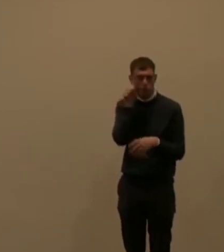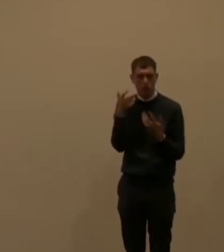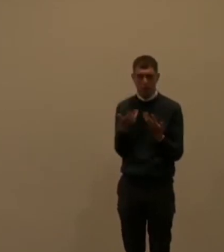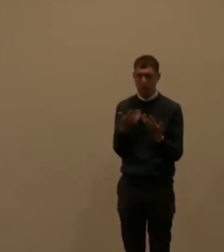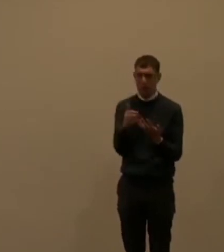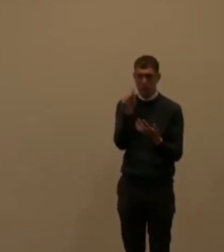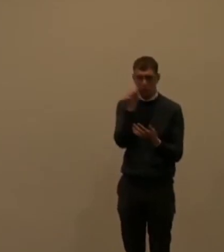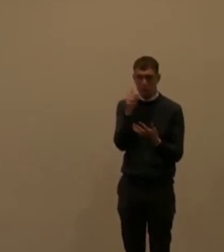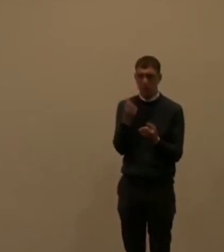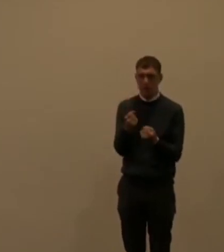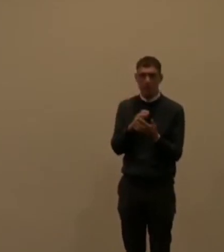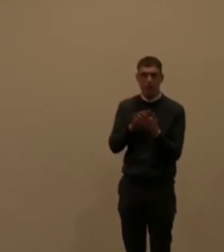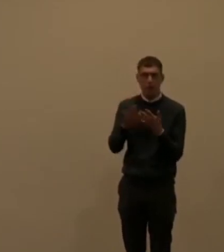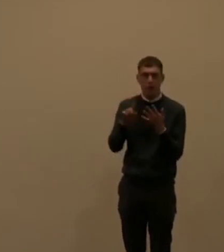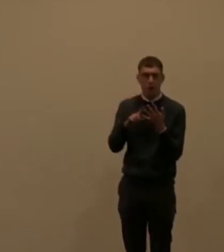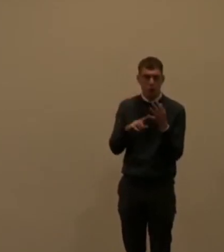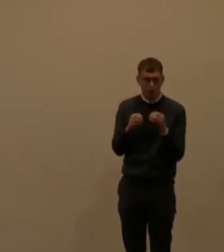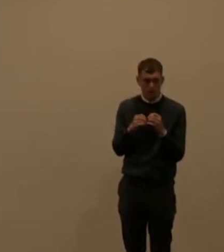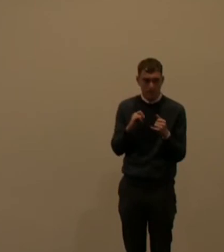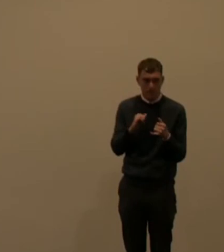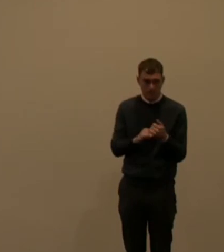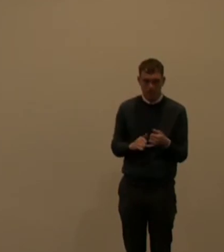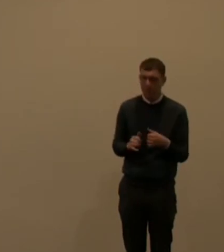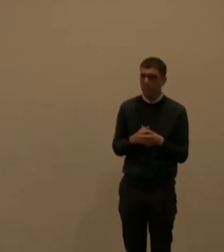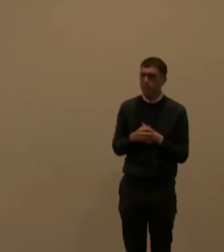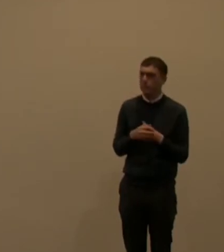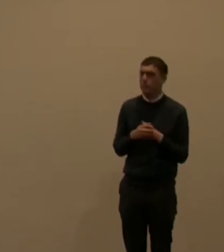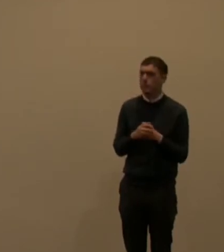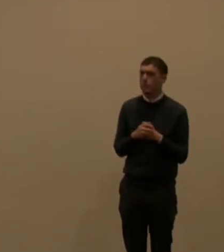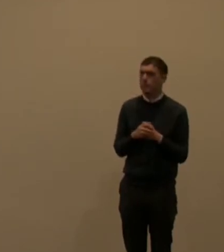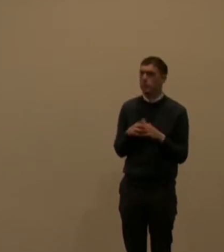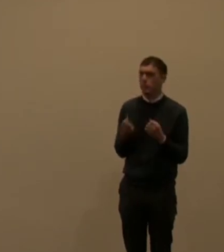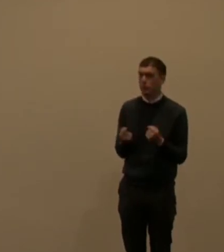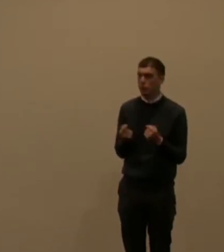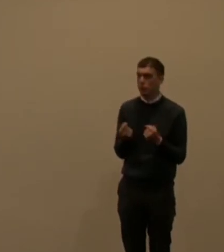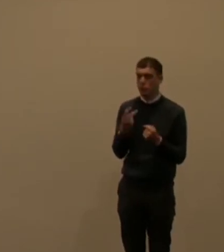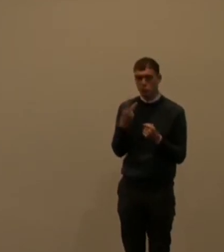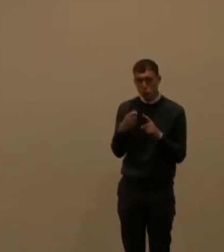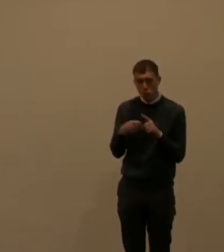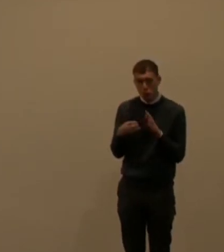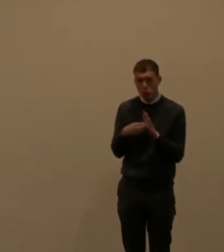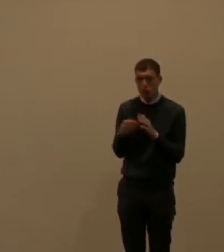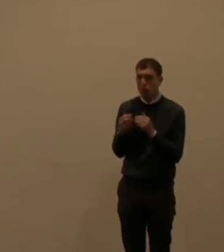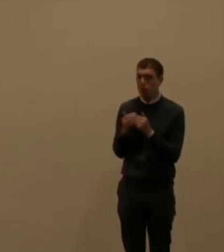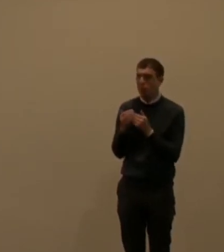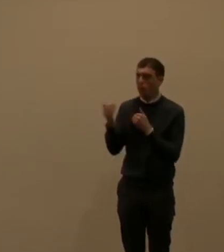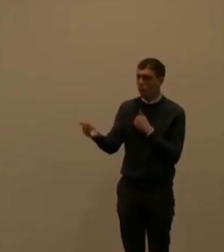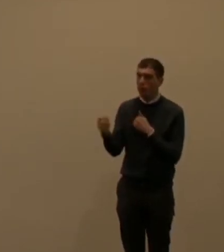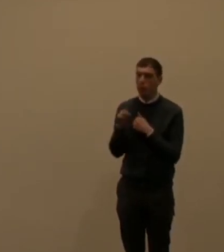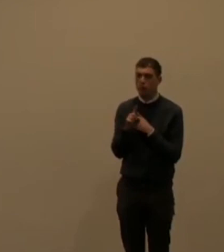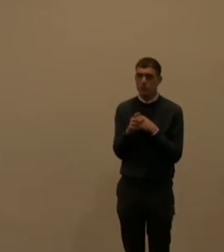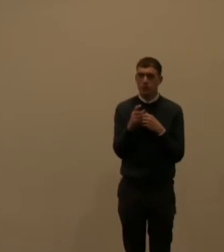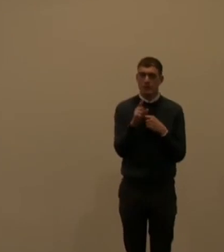You now have hubs. You don't, the forms are different. You don't have the 2-kilometer long forms anymore, but you have